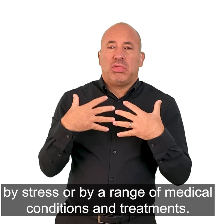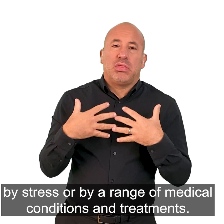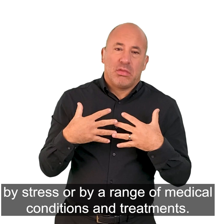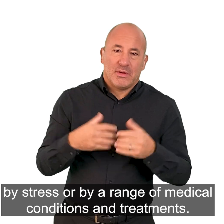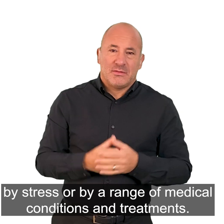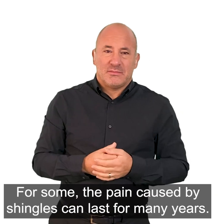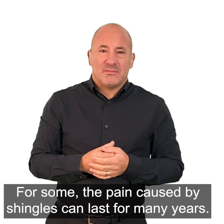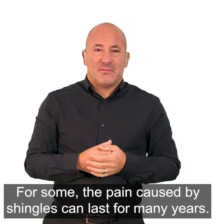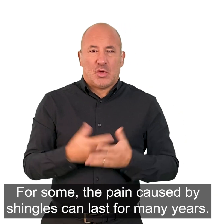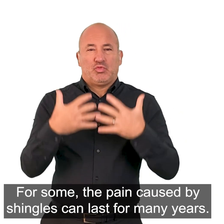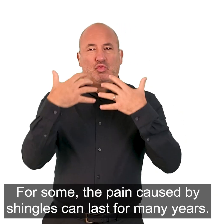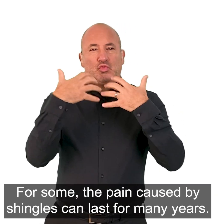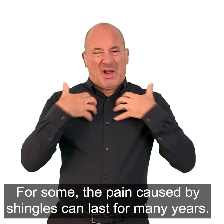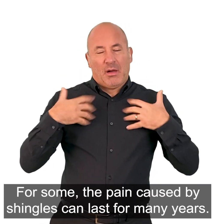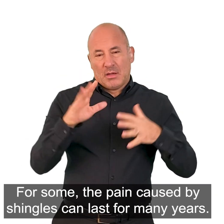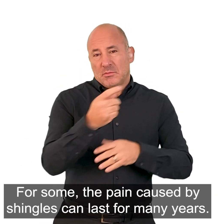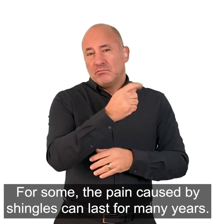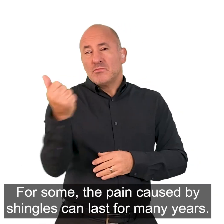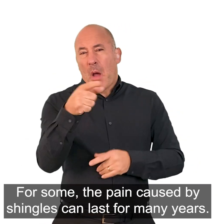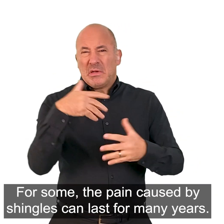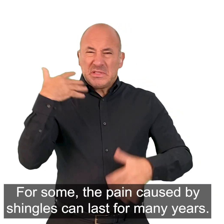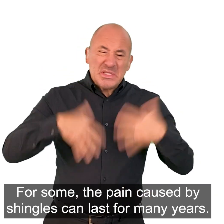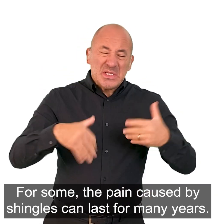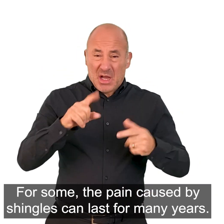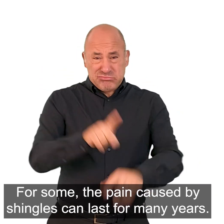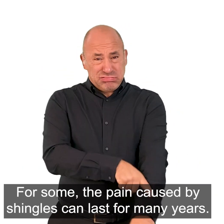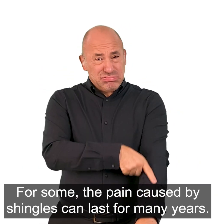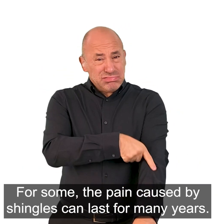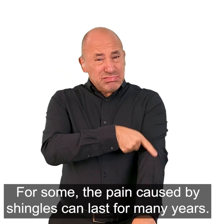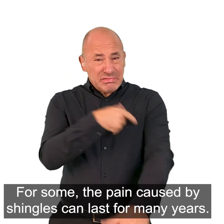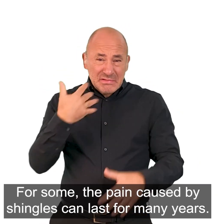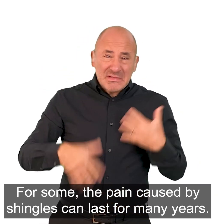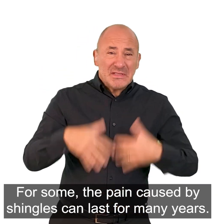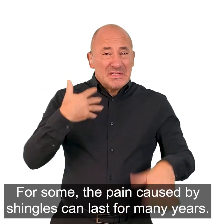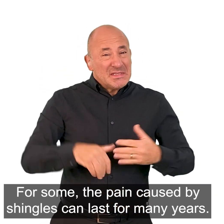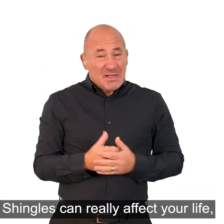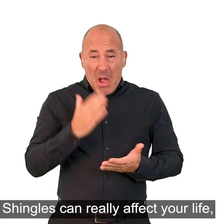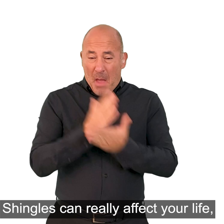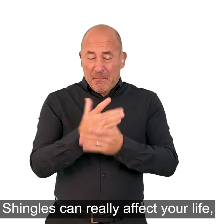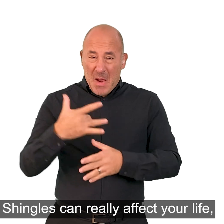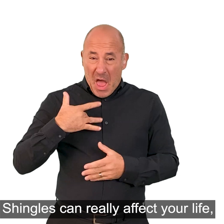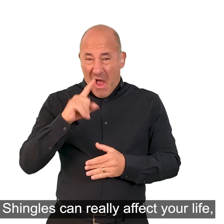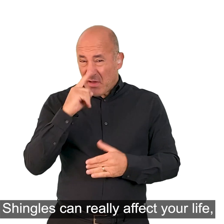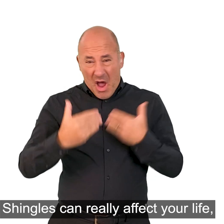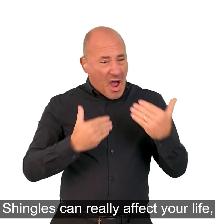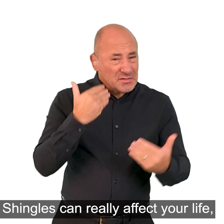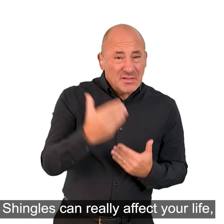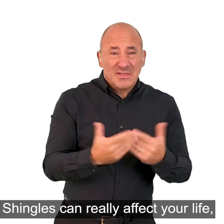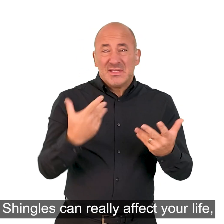treatments. For some, the pain caused by shingles can last for many years. Shingles can really affect